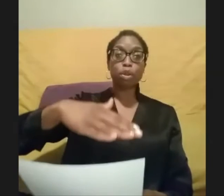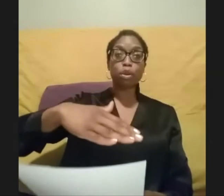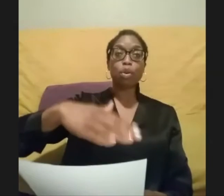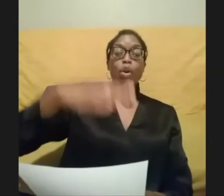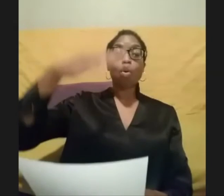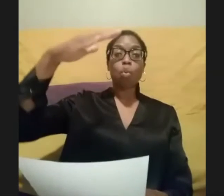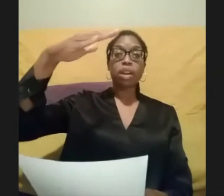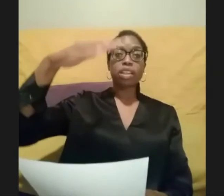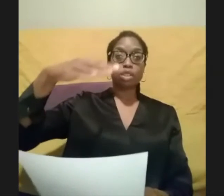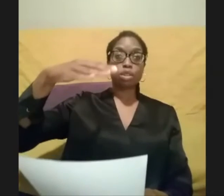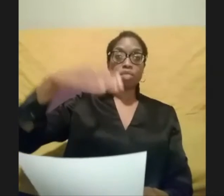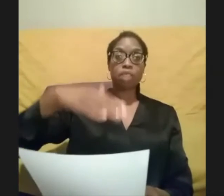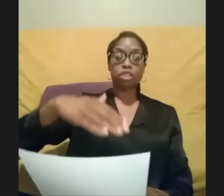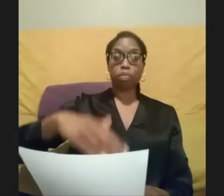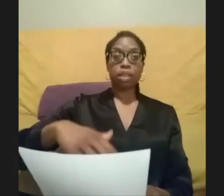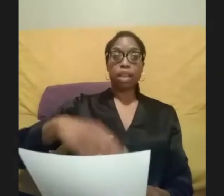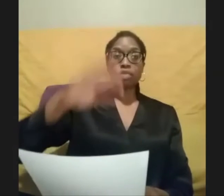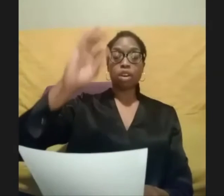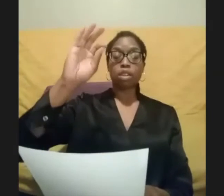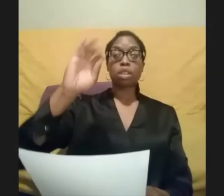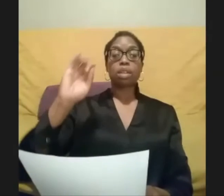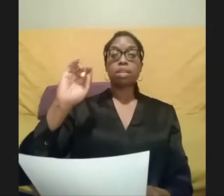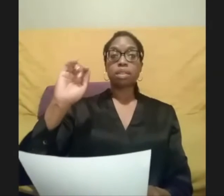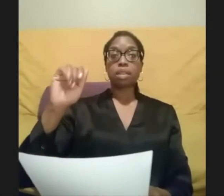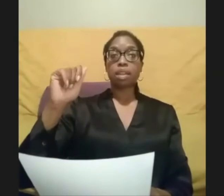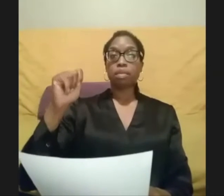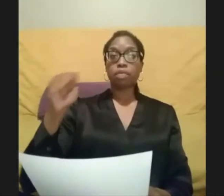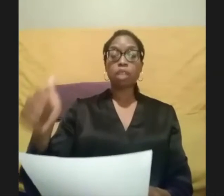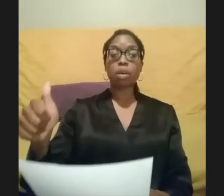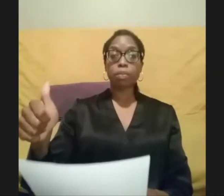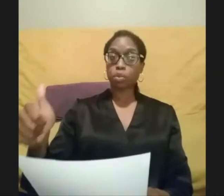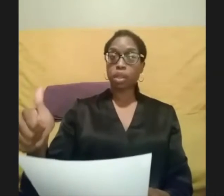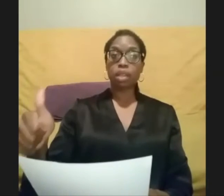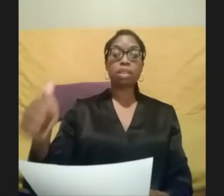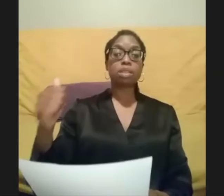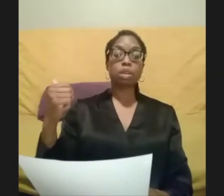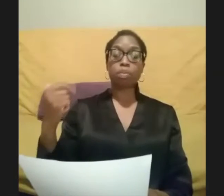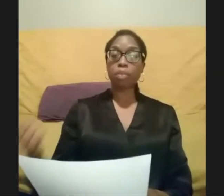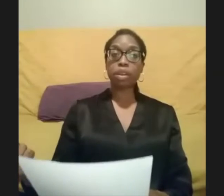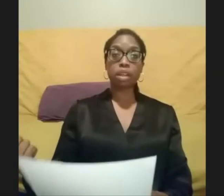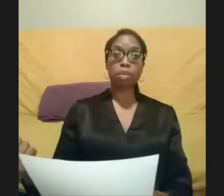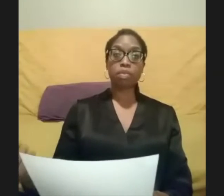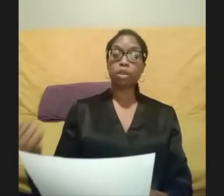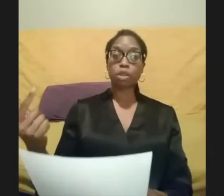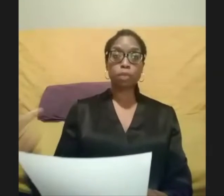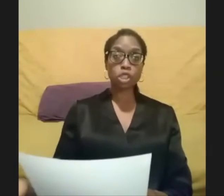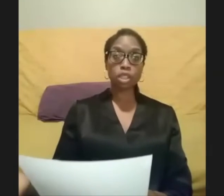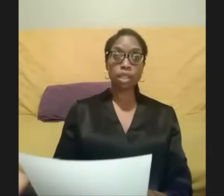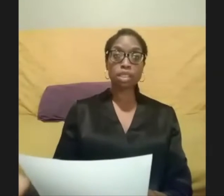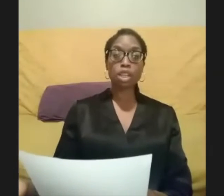through what is your survivorship plan as far as designated follow-up screenings, your primary care provider, your specialist, who